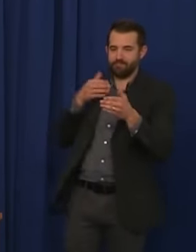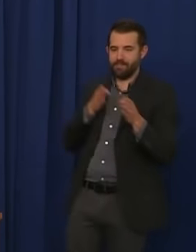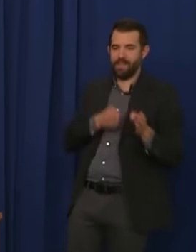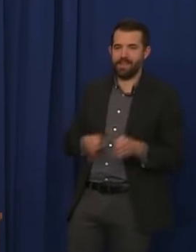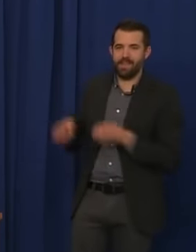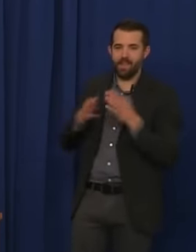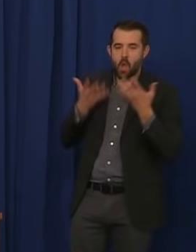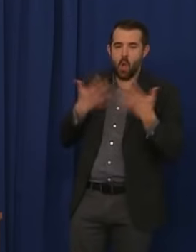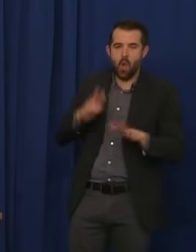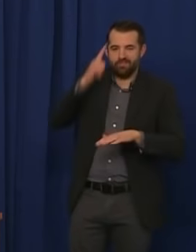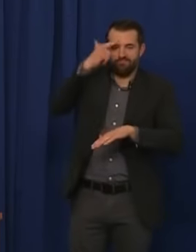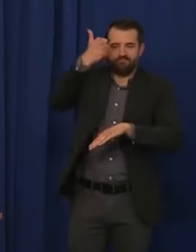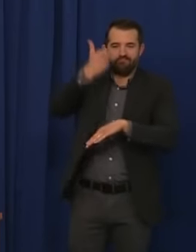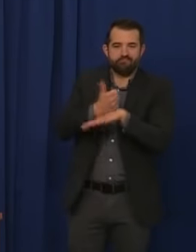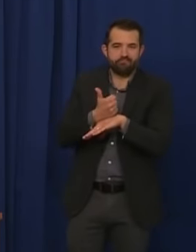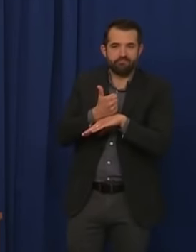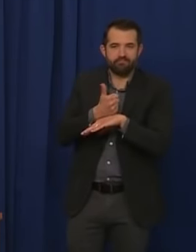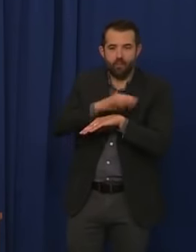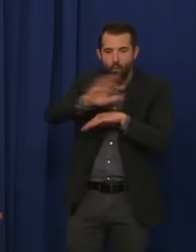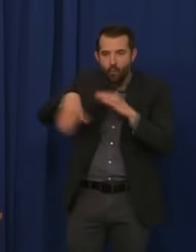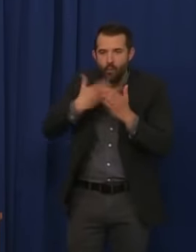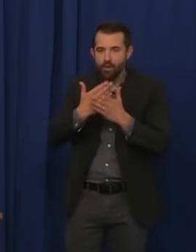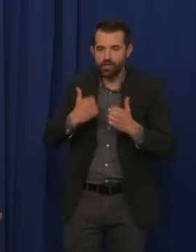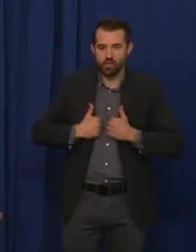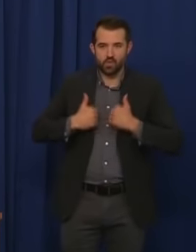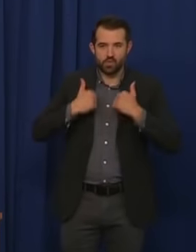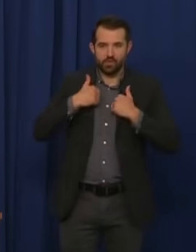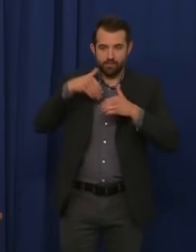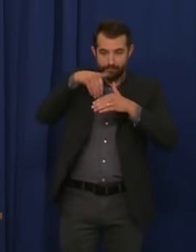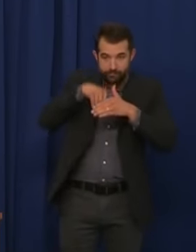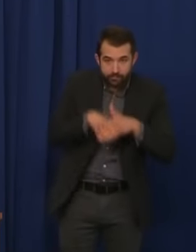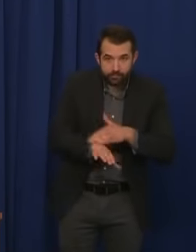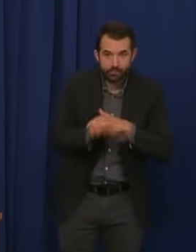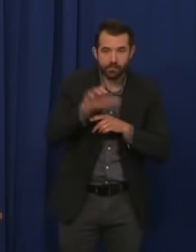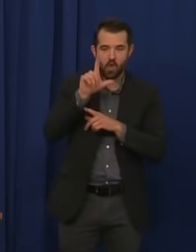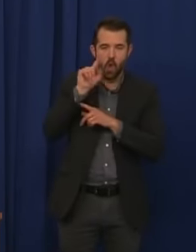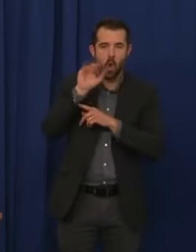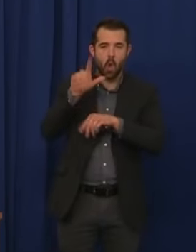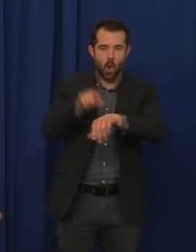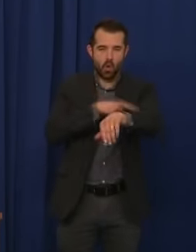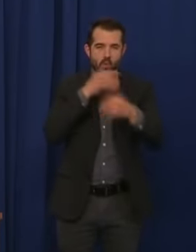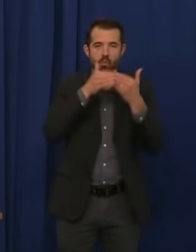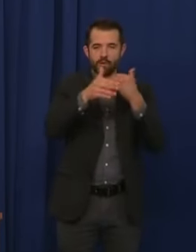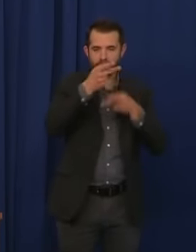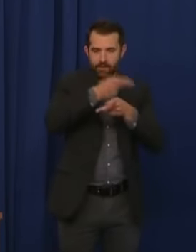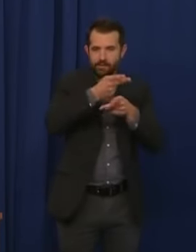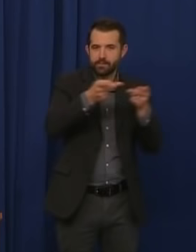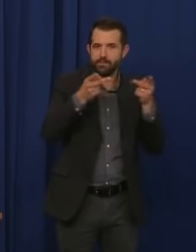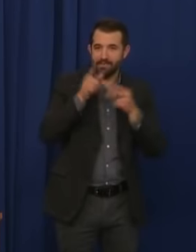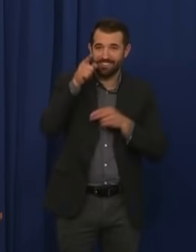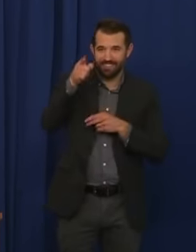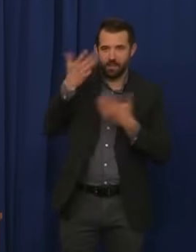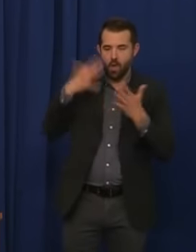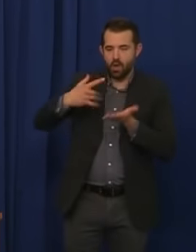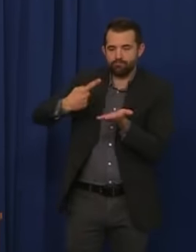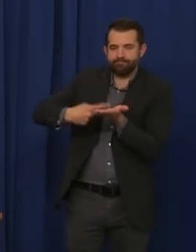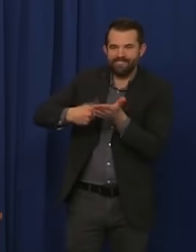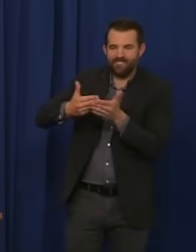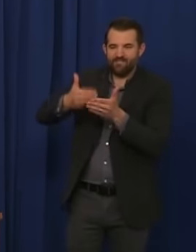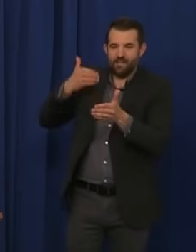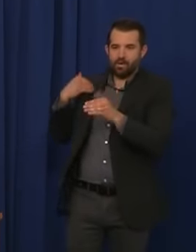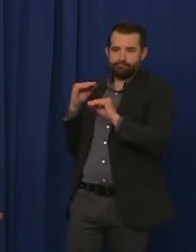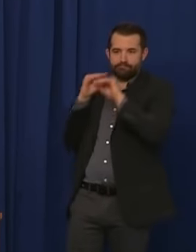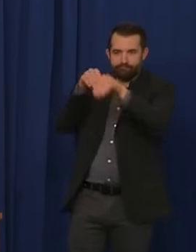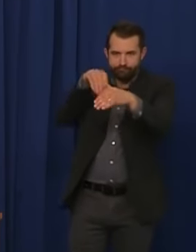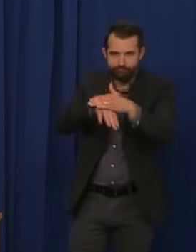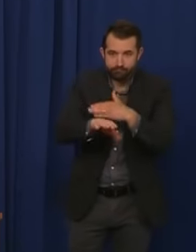any discussion that any resident has when they start taking up residence in a long-term care facility. And those decisions are one